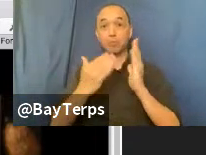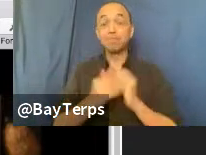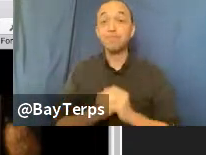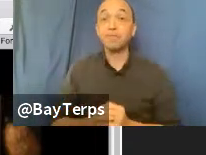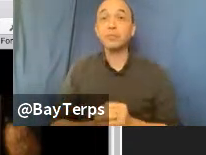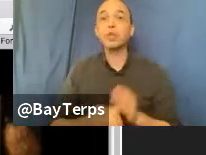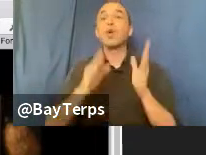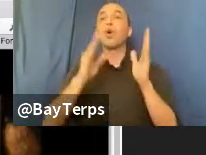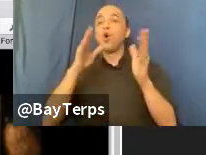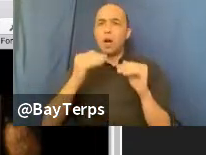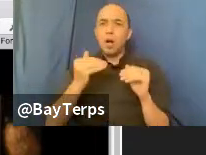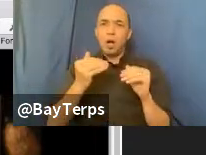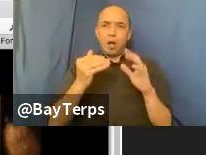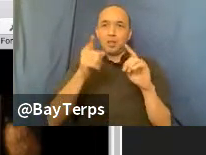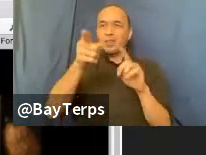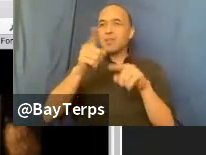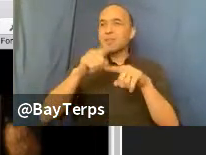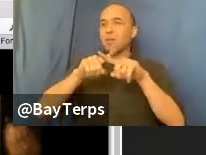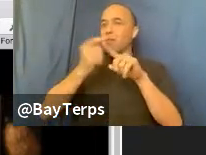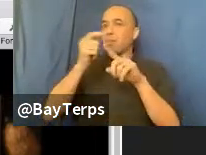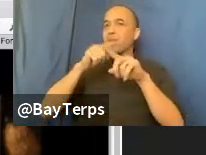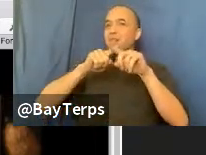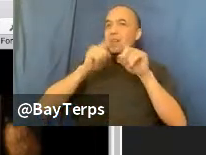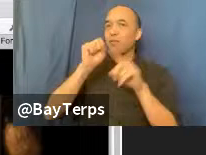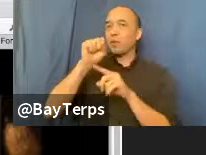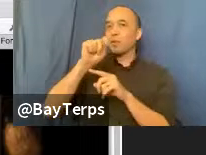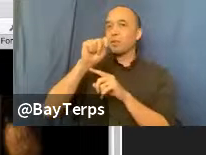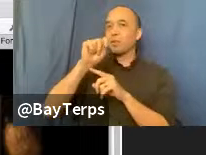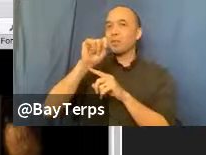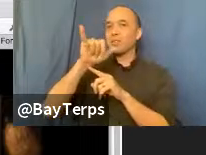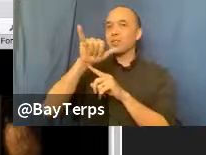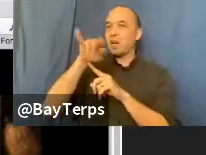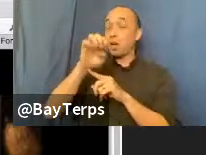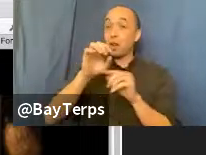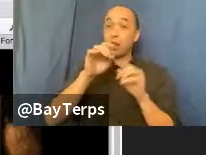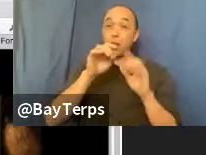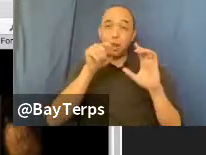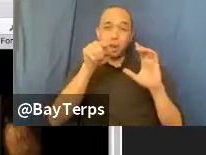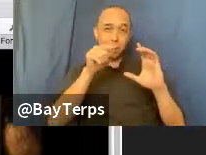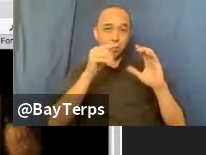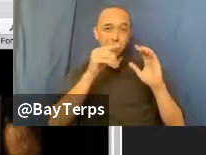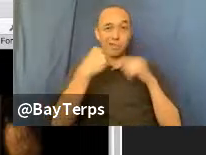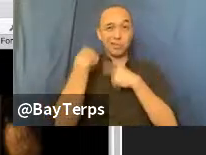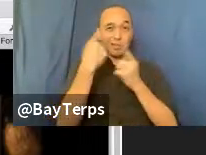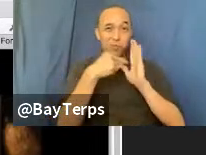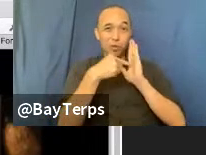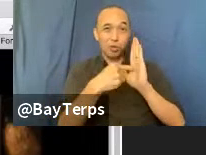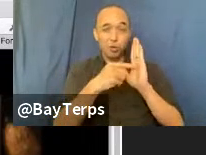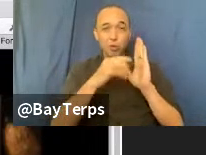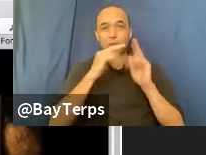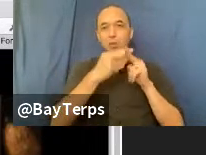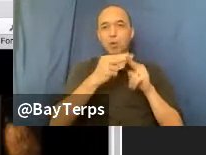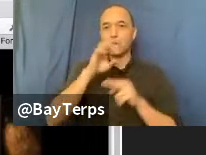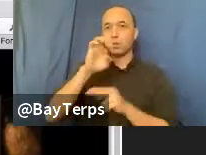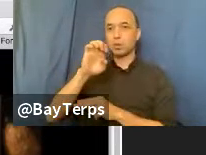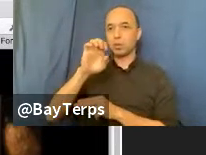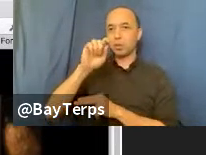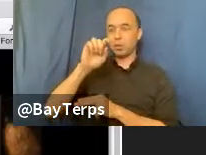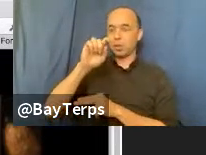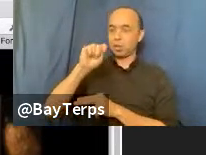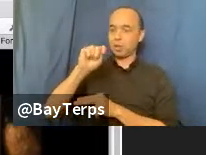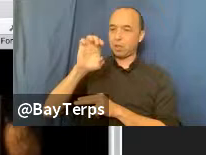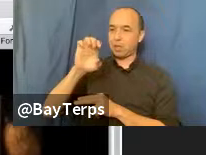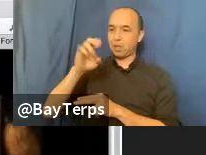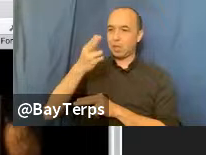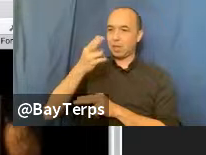style of pumpkin carving here. I've been showing some of what we call our etching style. And for those, every scratch and scrape into